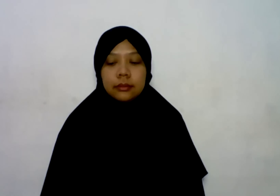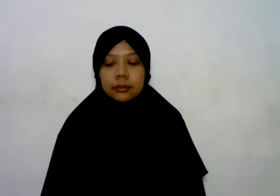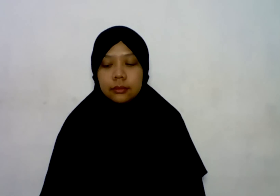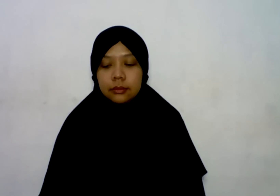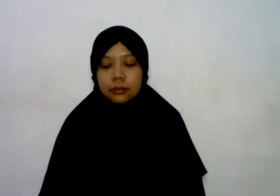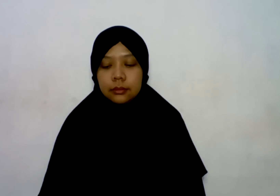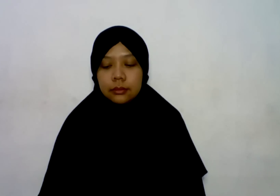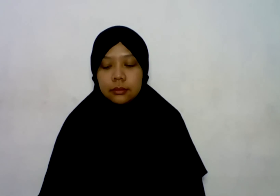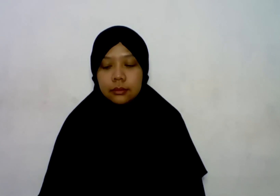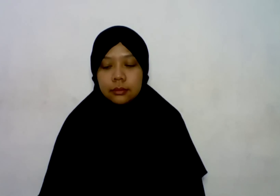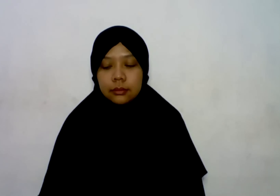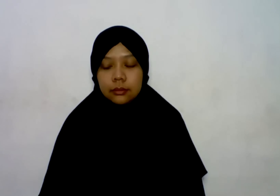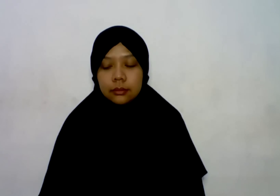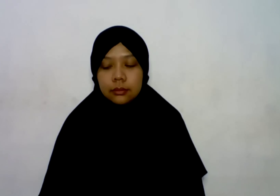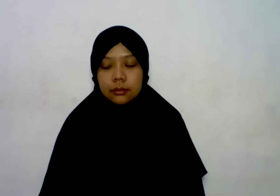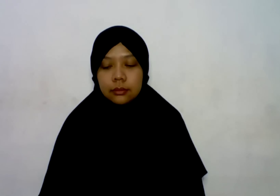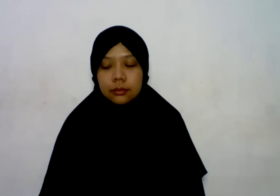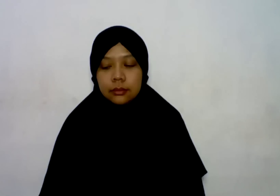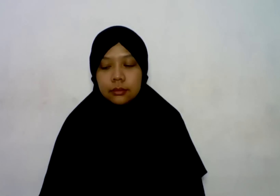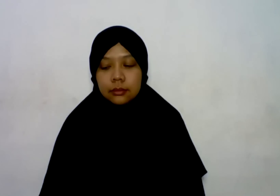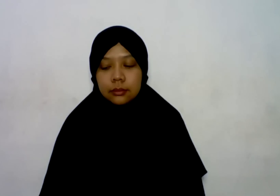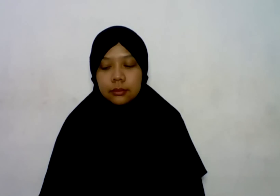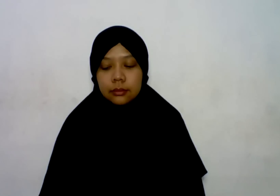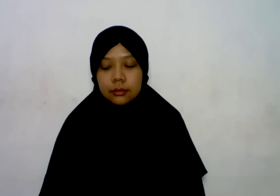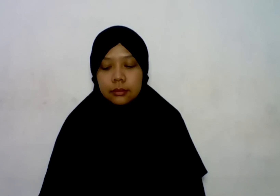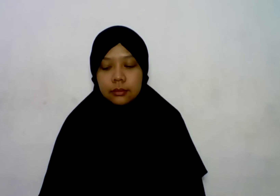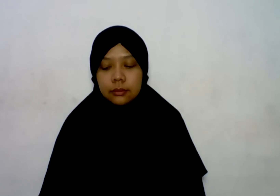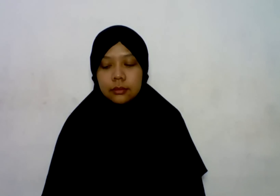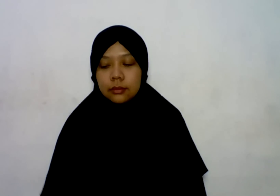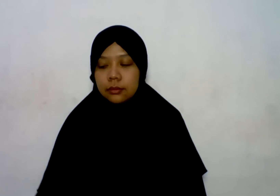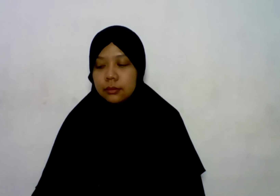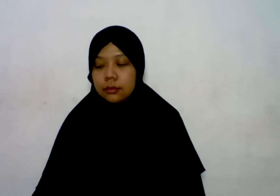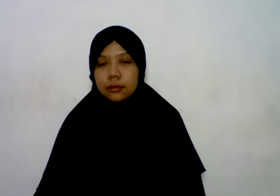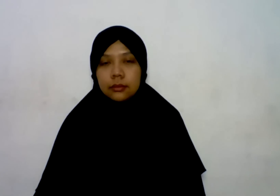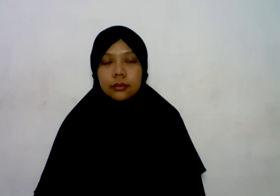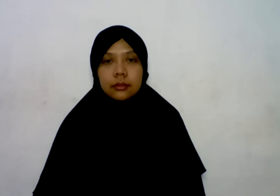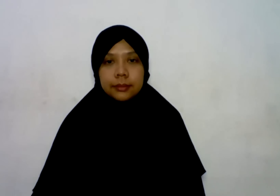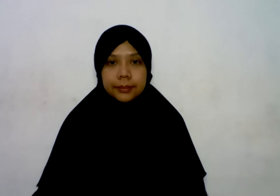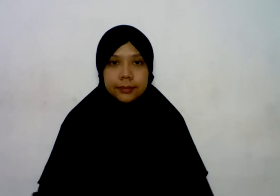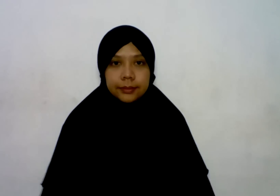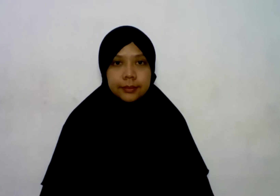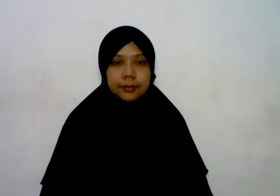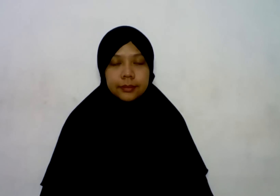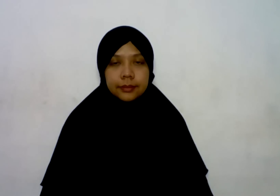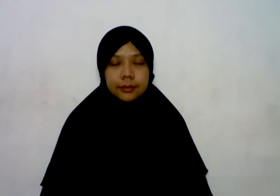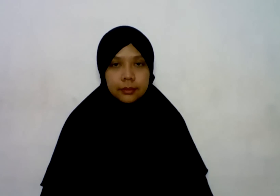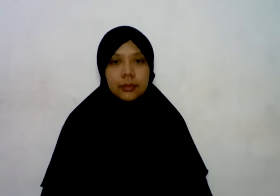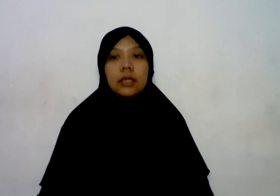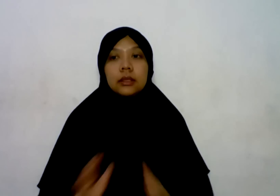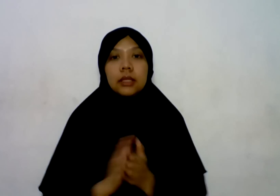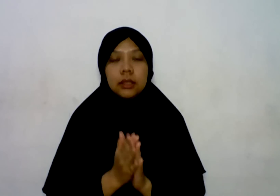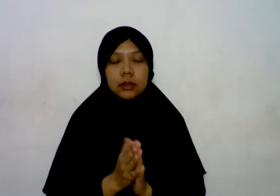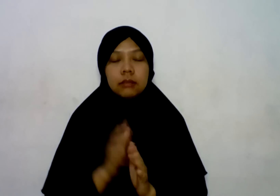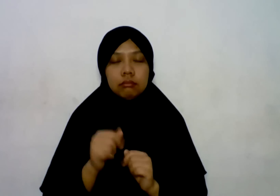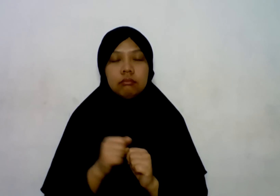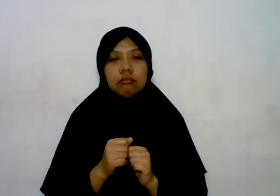I was about to write. Okay. Basically, the process is about building a commitment. So it's not only